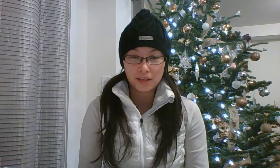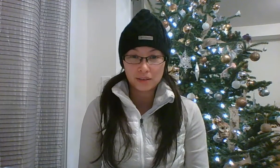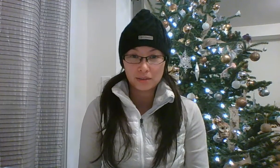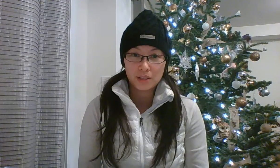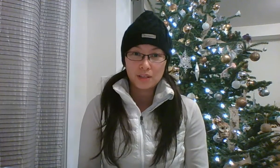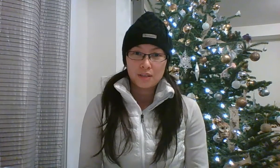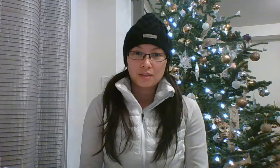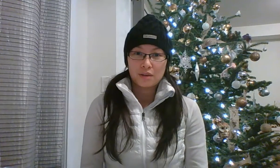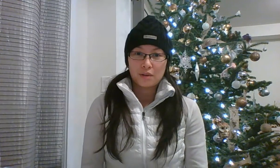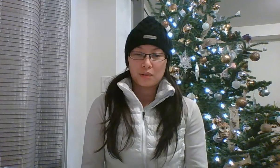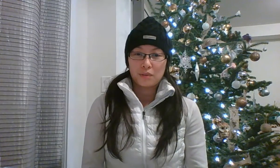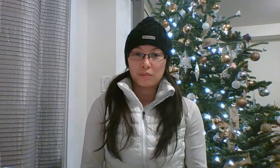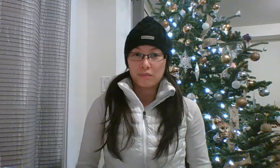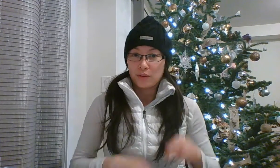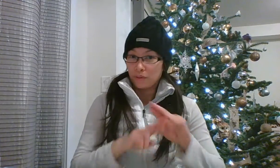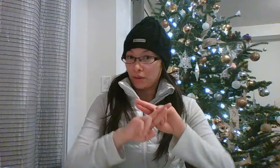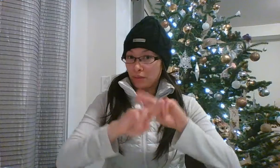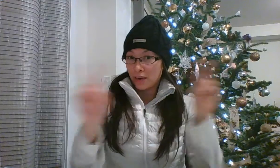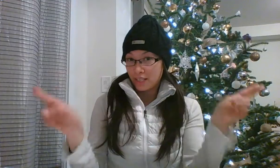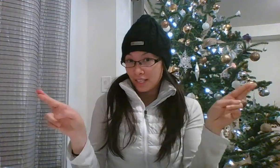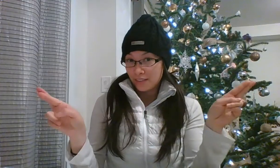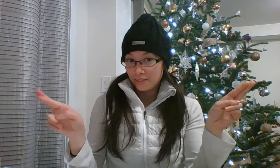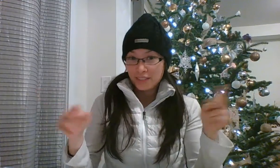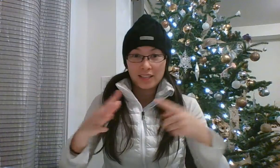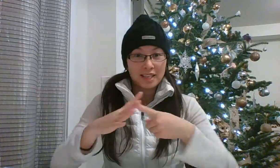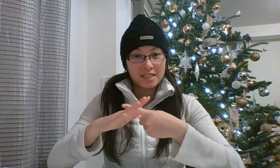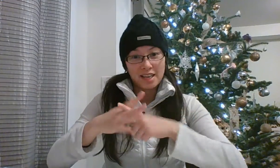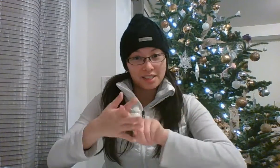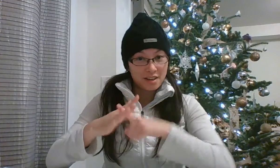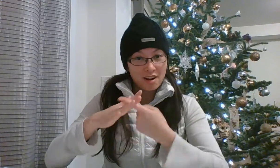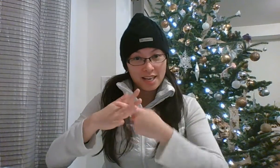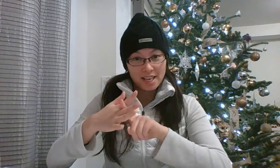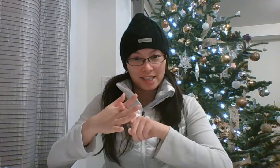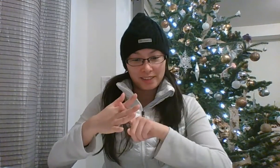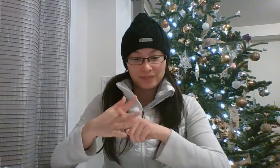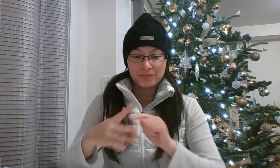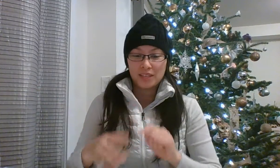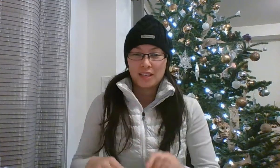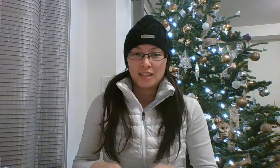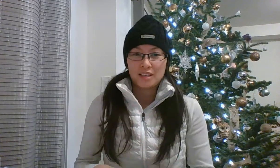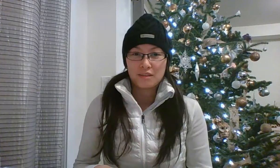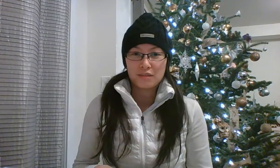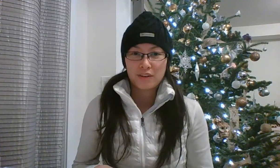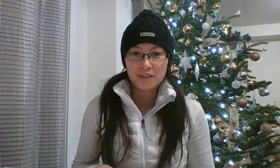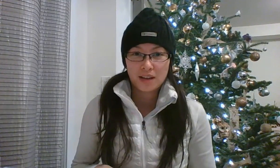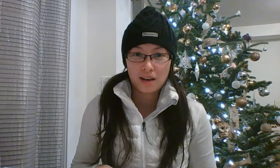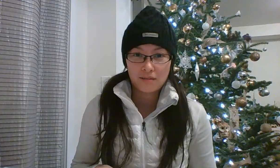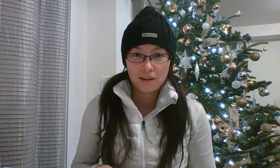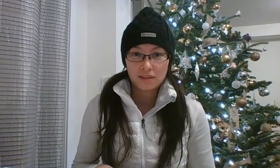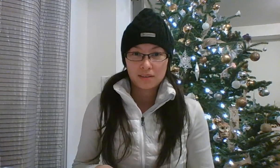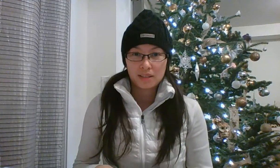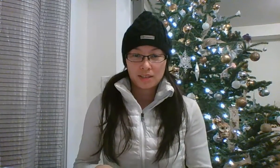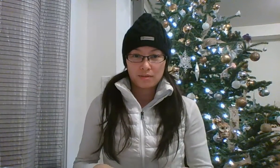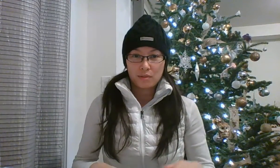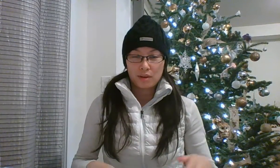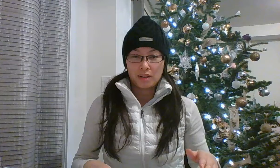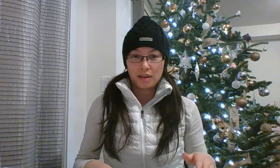bingo. So, we ready? Let's get started. So first, I want to teach everyone